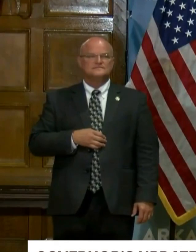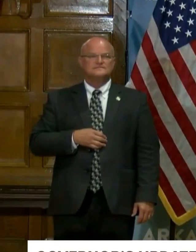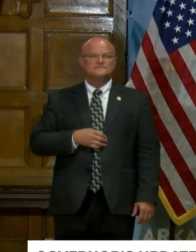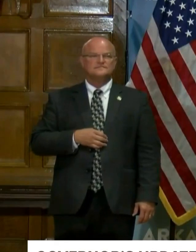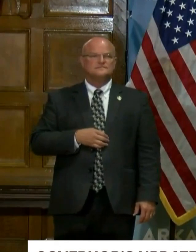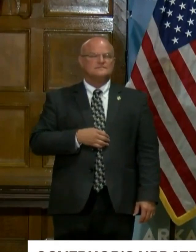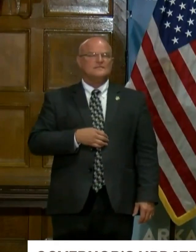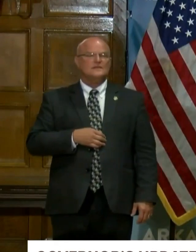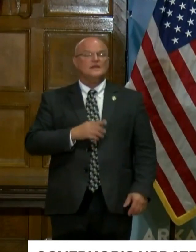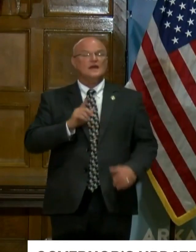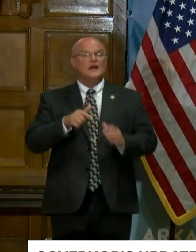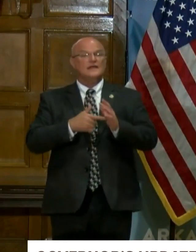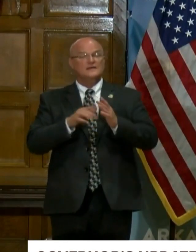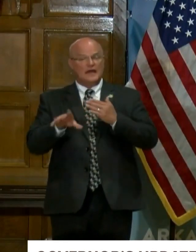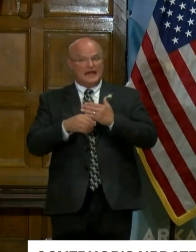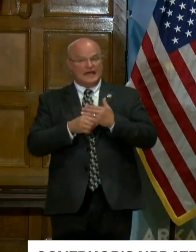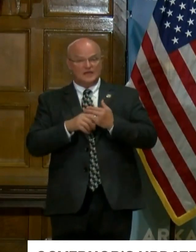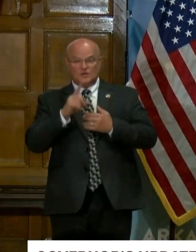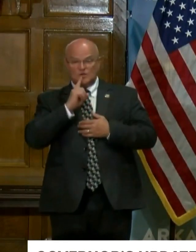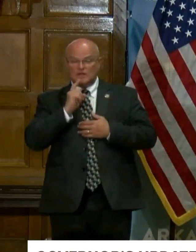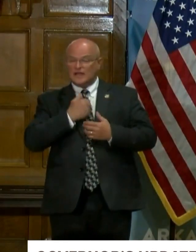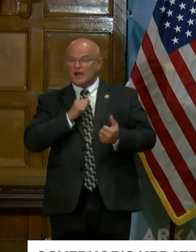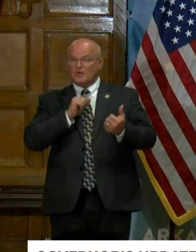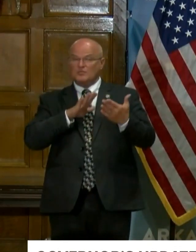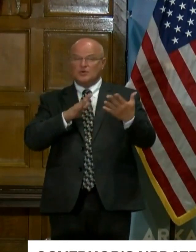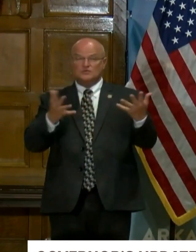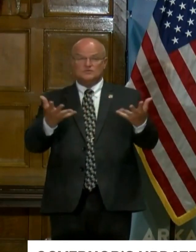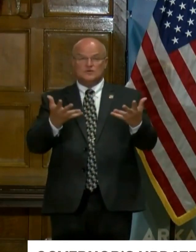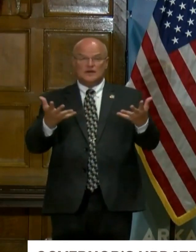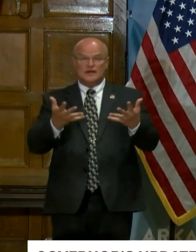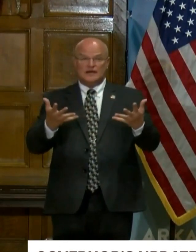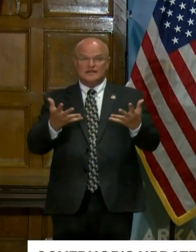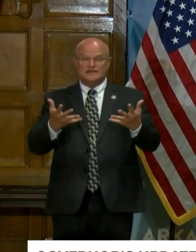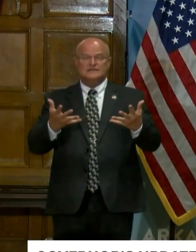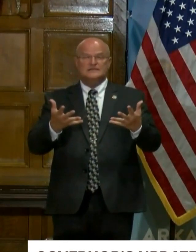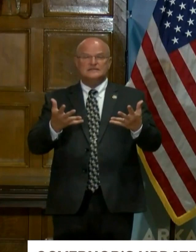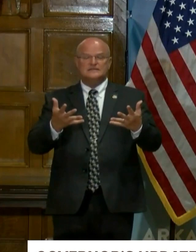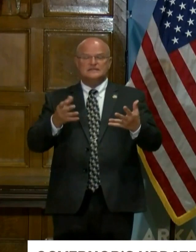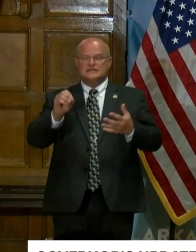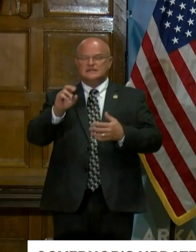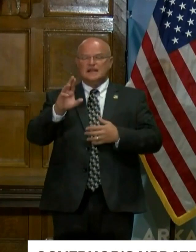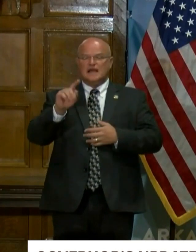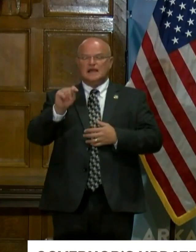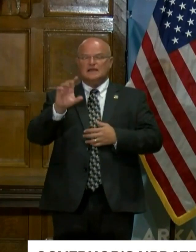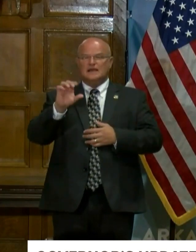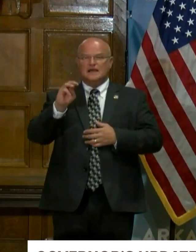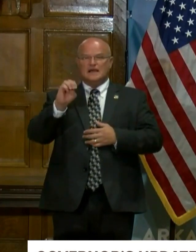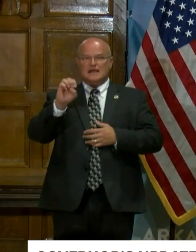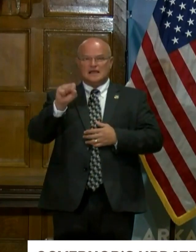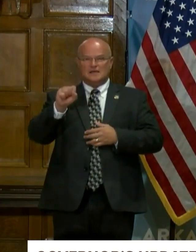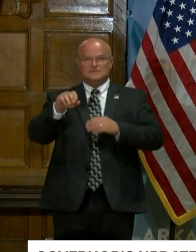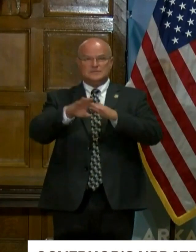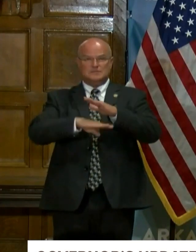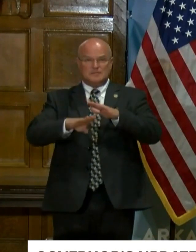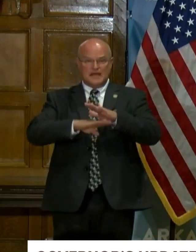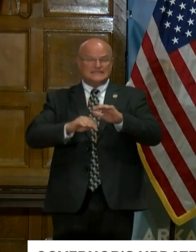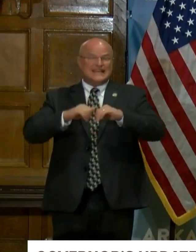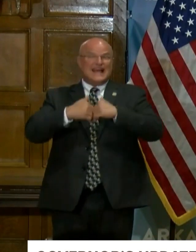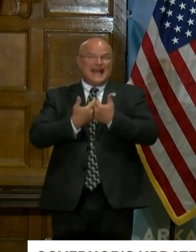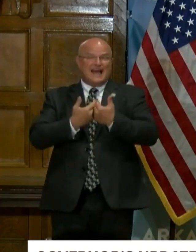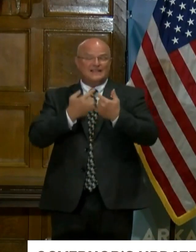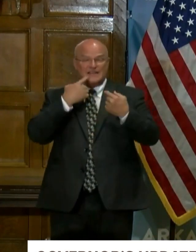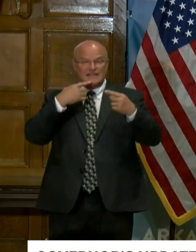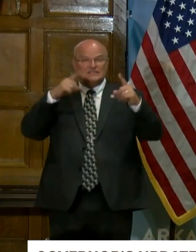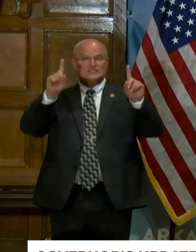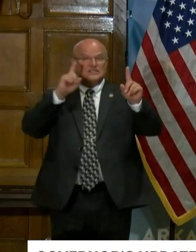Right. I just would add that really our approach needs to be and is outcomes-based. How they achieve